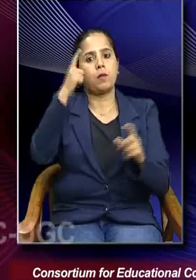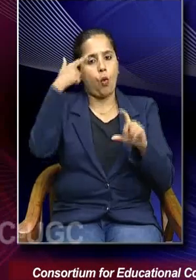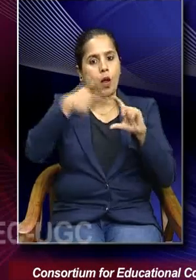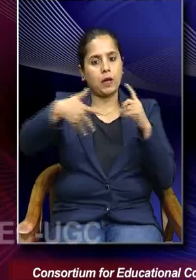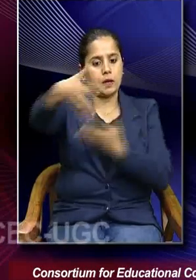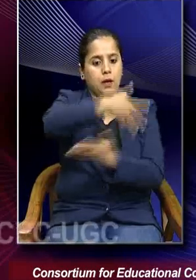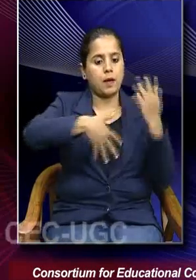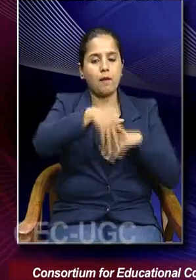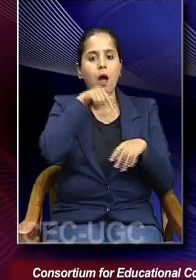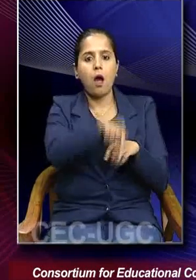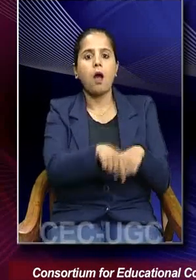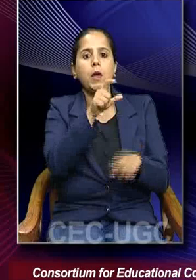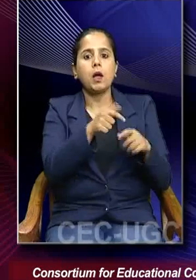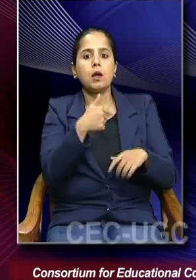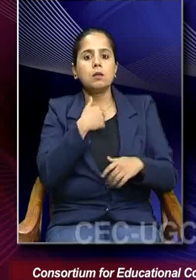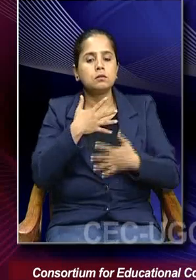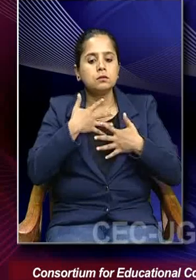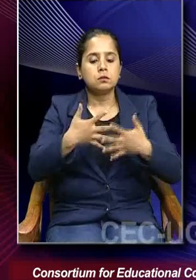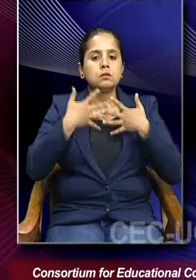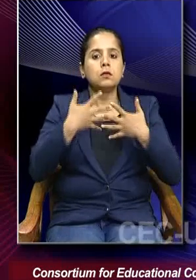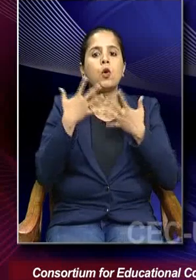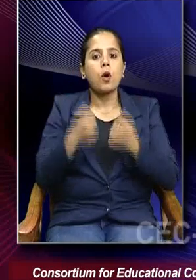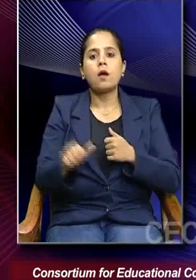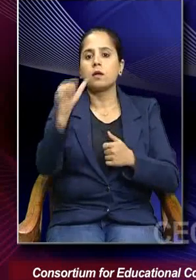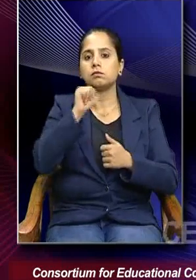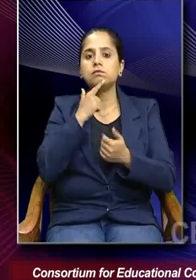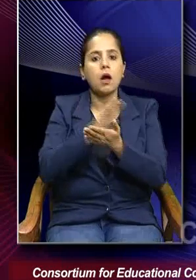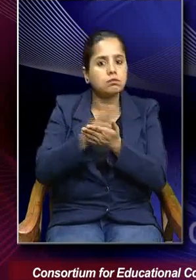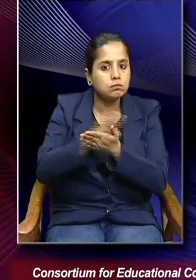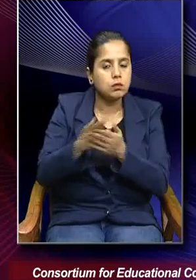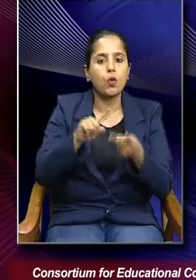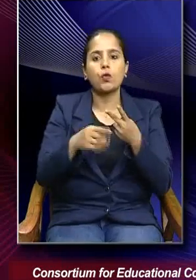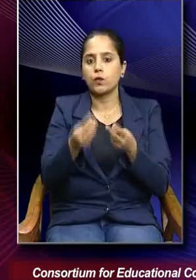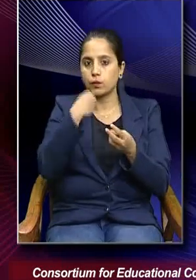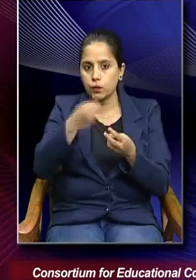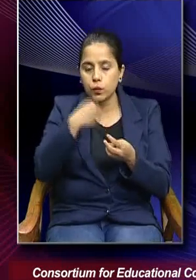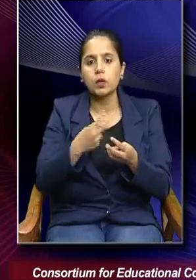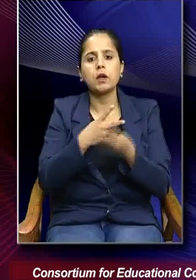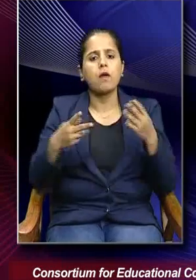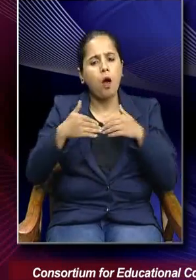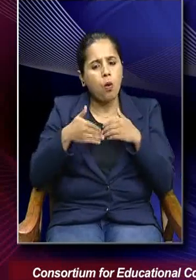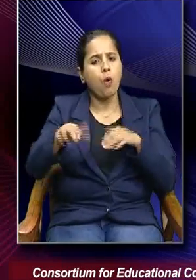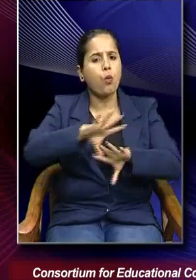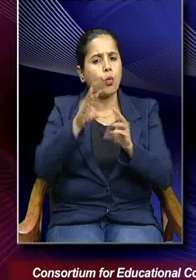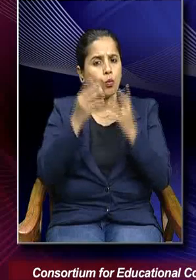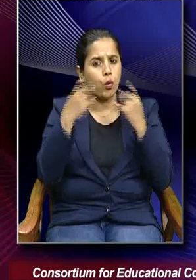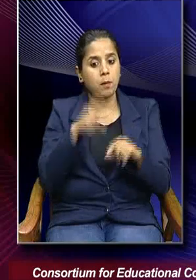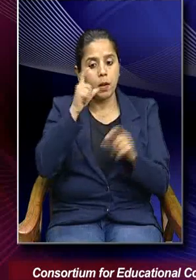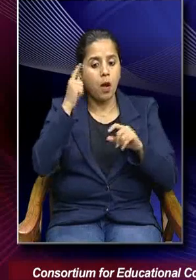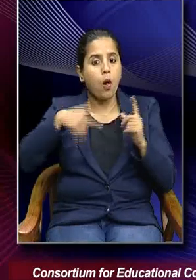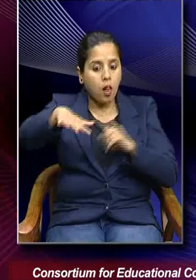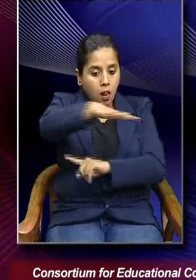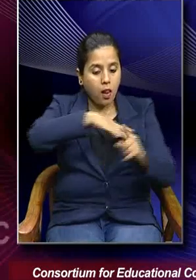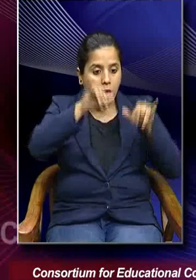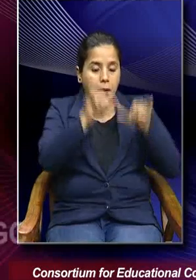environment to sustain, with breathable air, drinkable water, food, and so on. So we know that as we